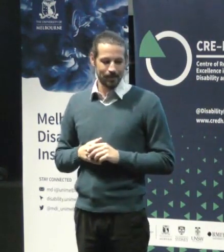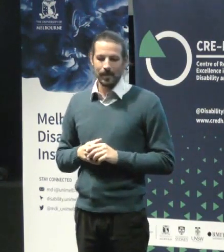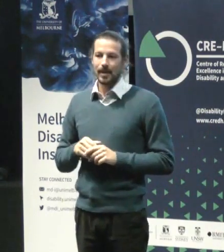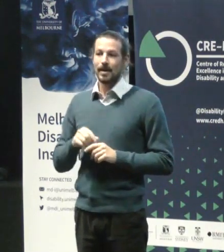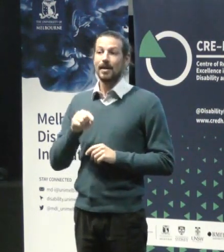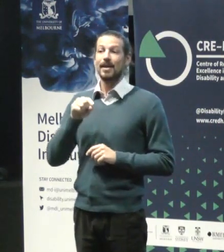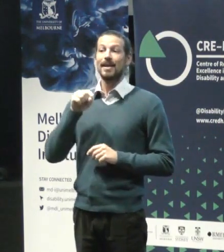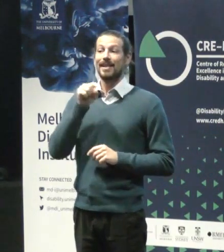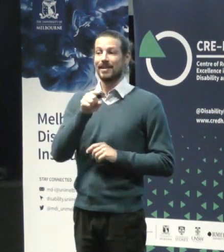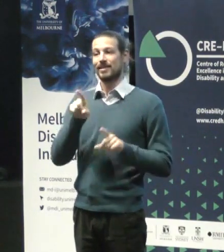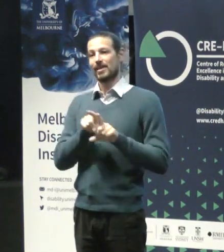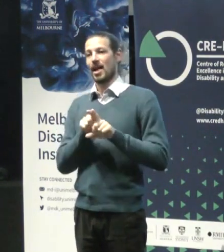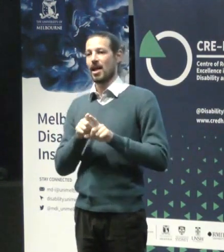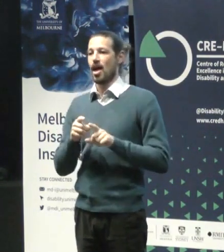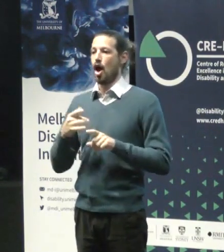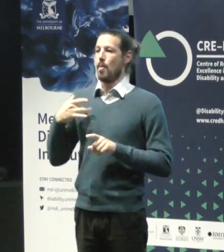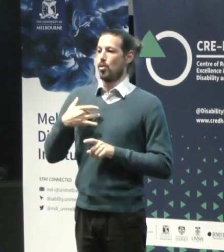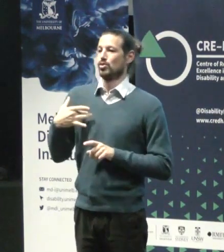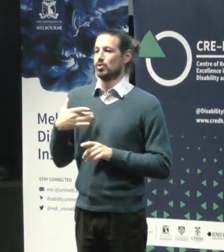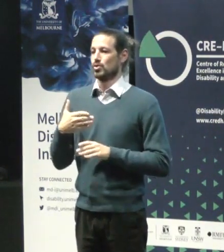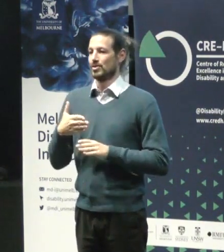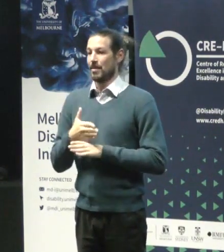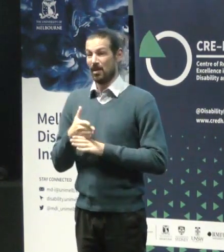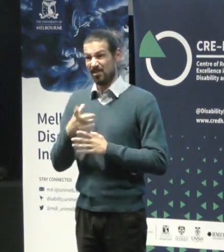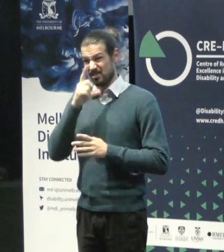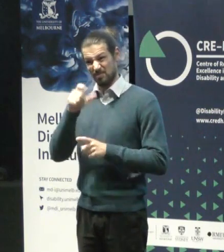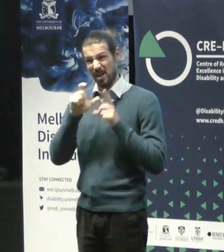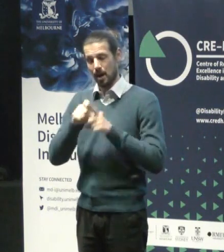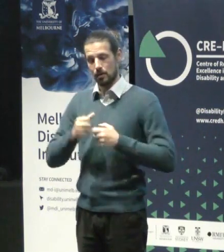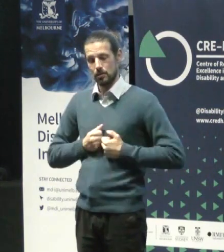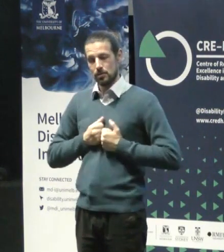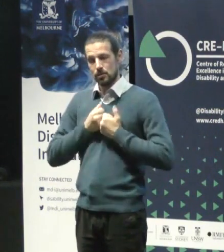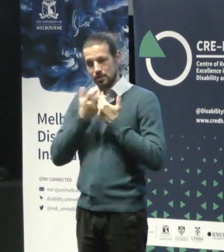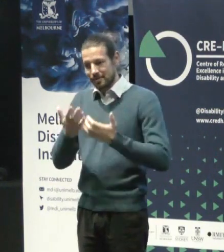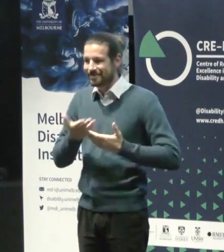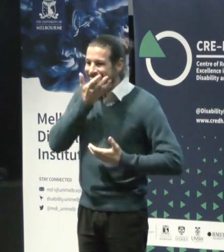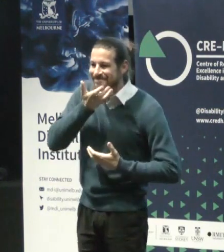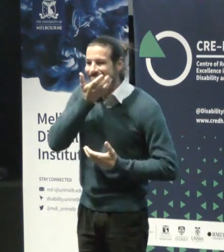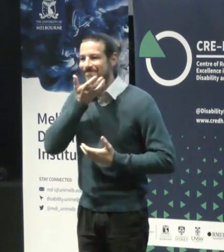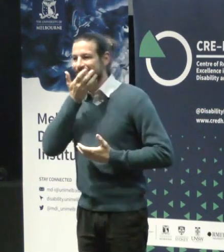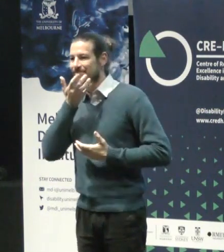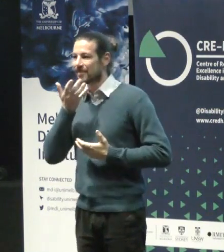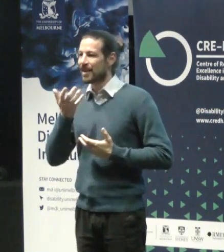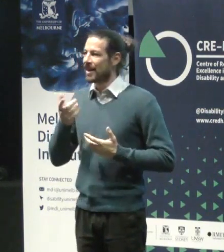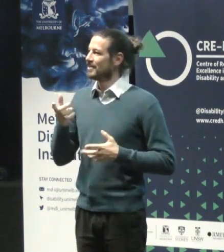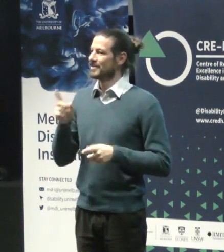They are doing emotional work. And it's very difficult. It's tough. It's exhausting. And you end up feeling inauthentic if you're not